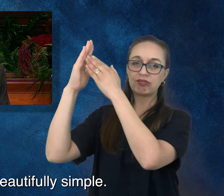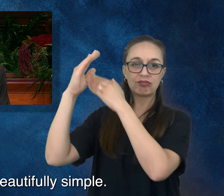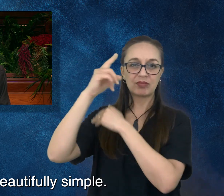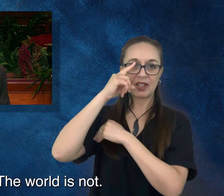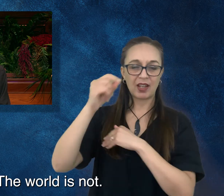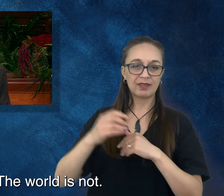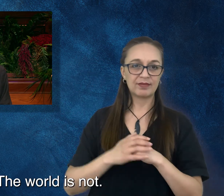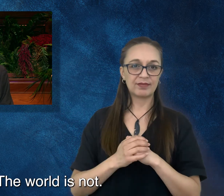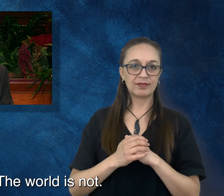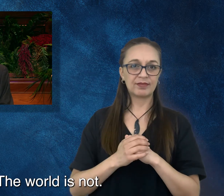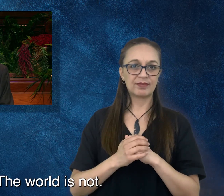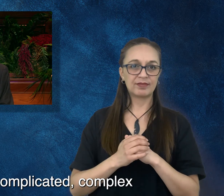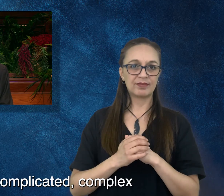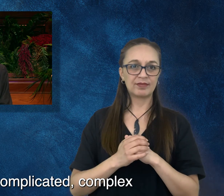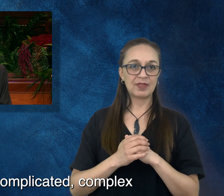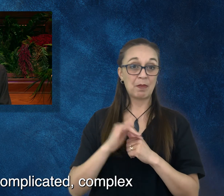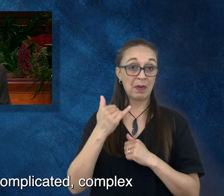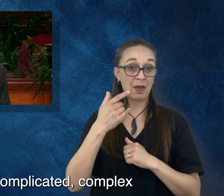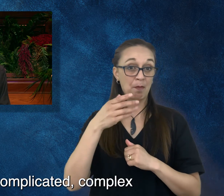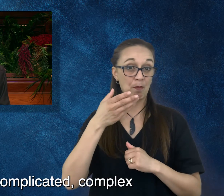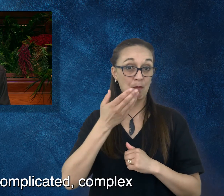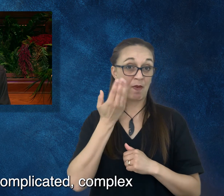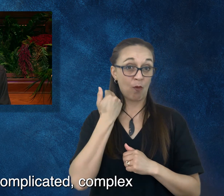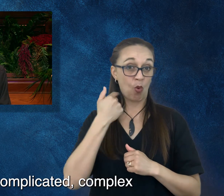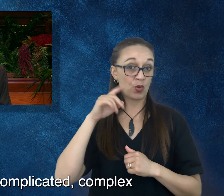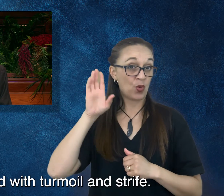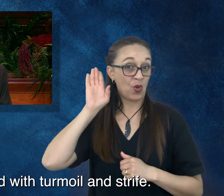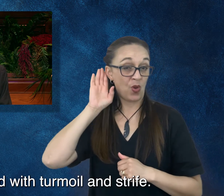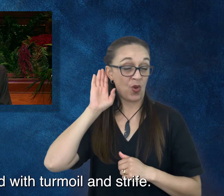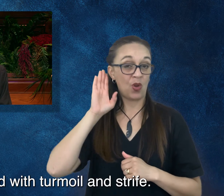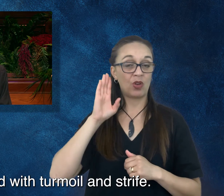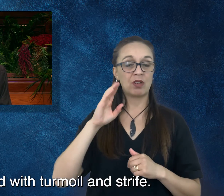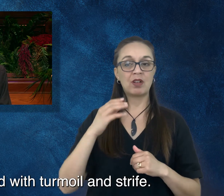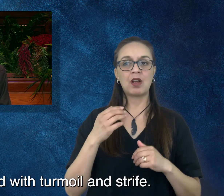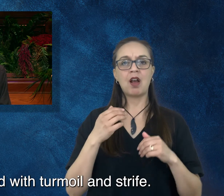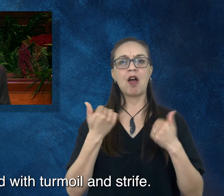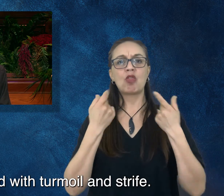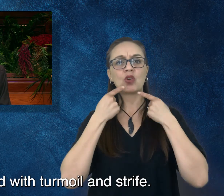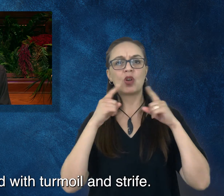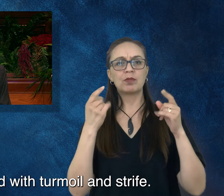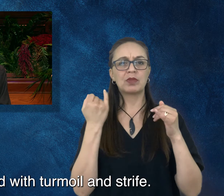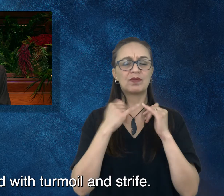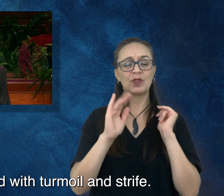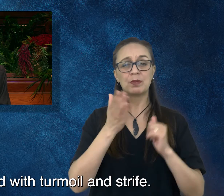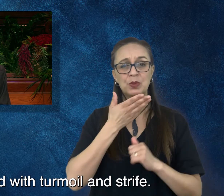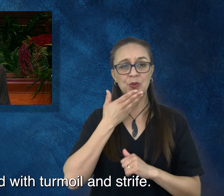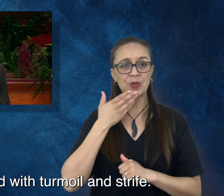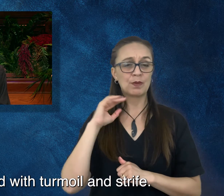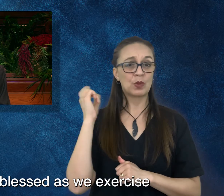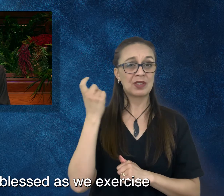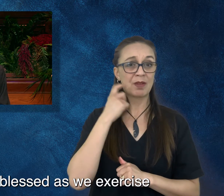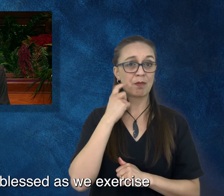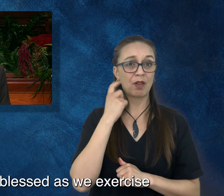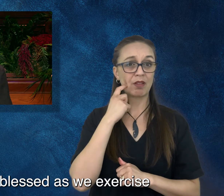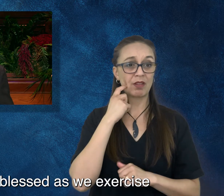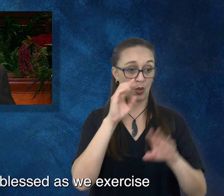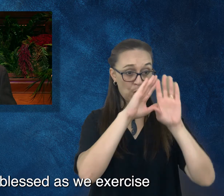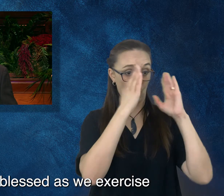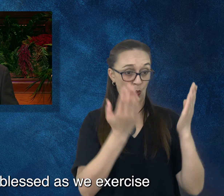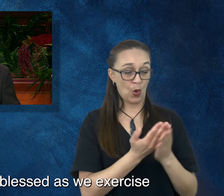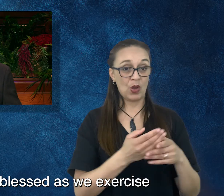The world is not. The It is complicated, complex, and filled with turmoil and strife. We are blessed